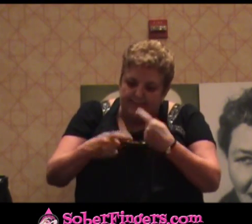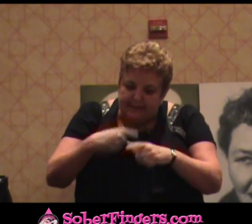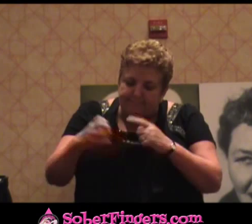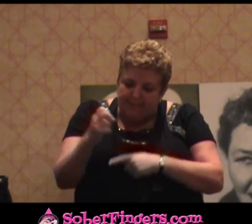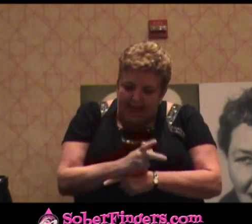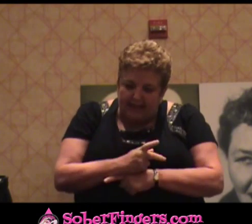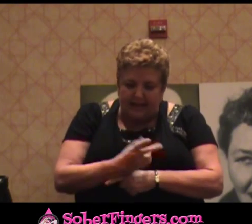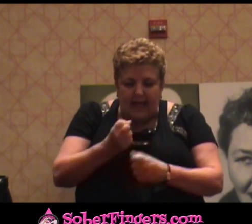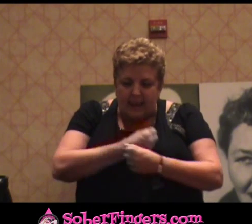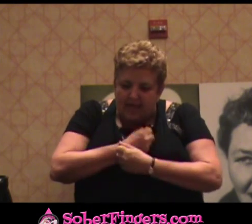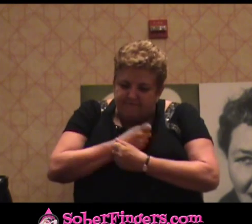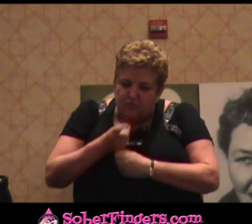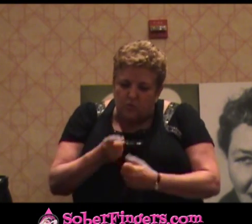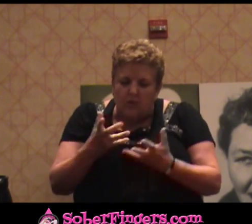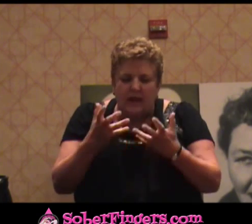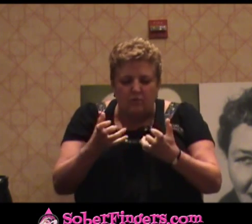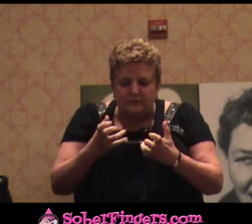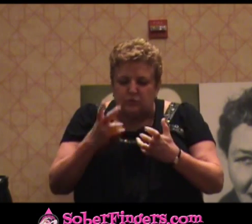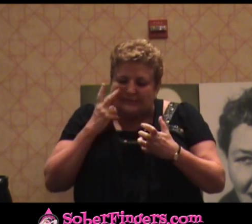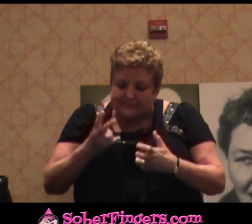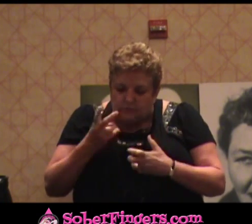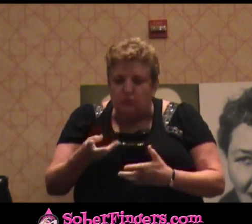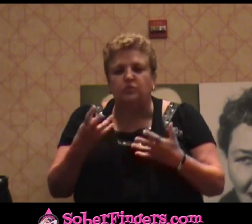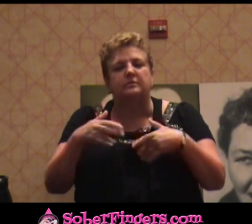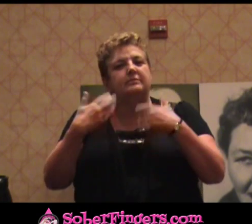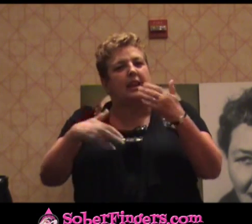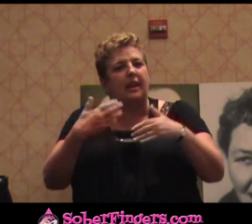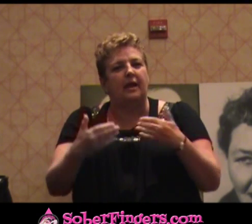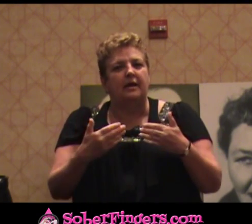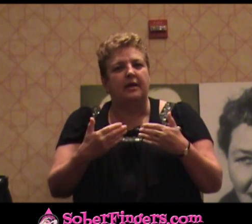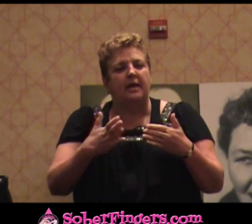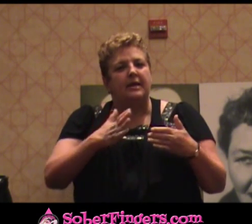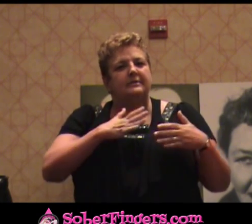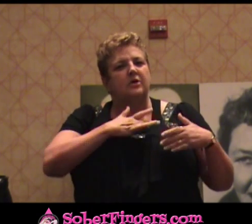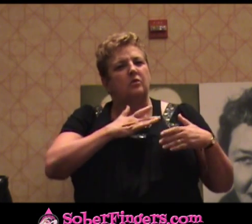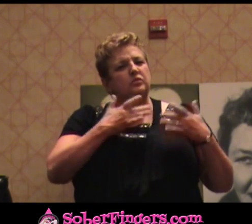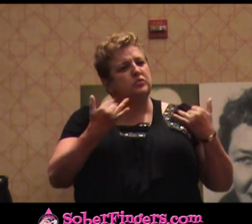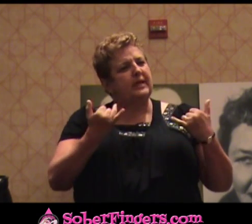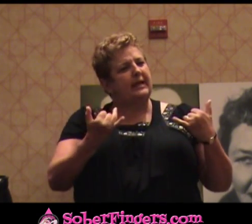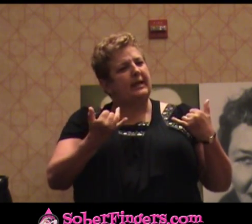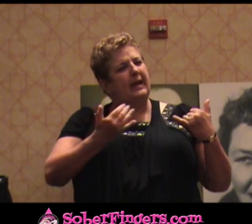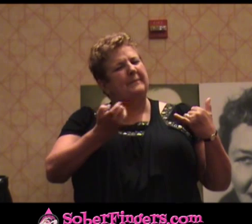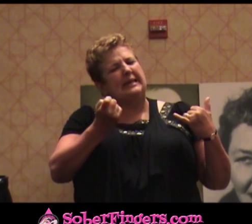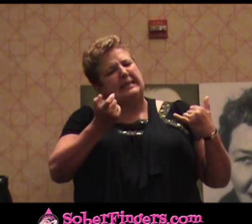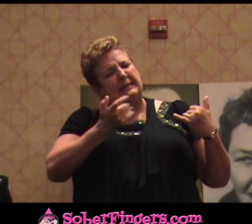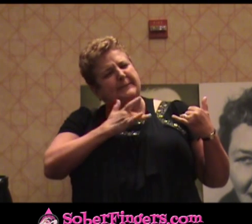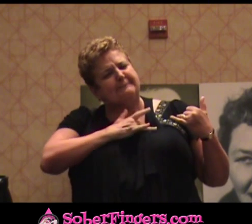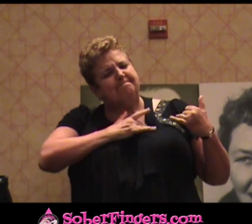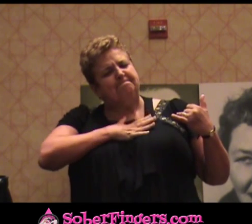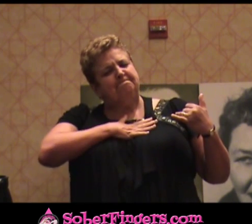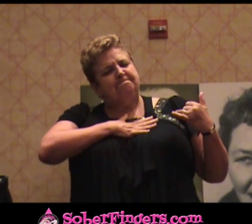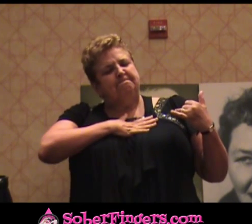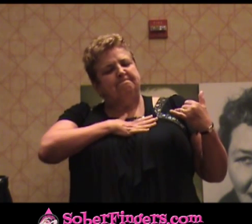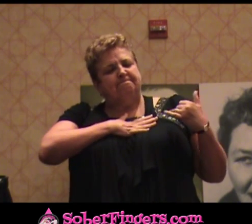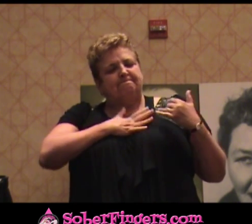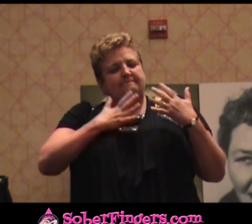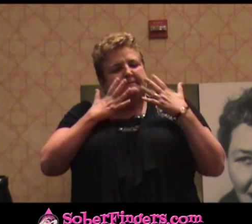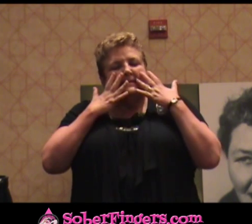so looking forward to being here at this conference, and so my heart's a little heavy, kind of sadness. The disease of alcoholism is